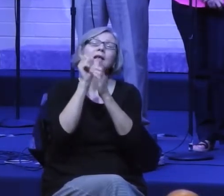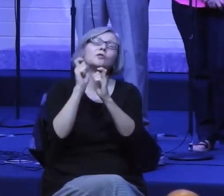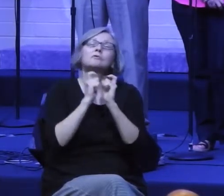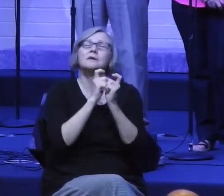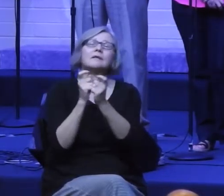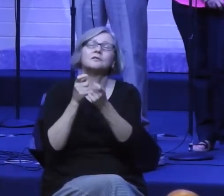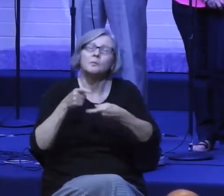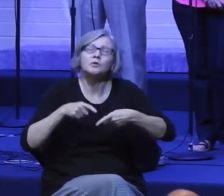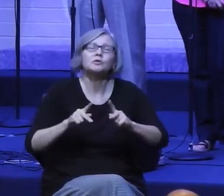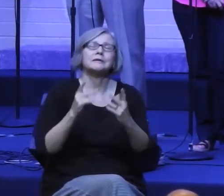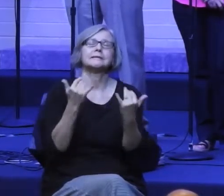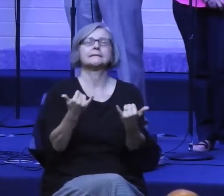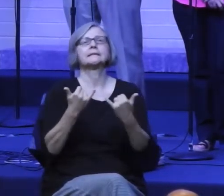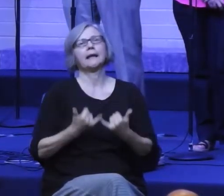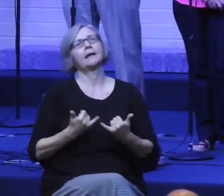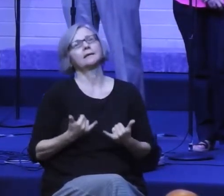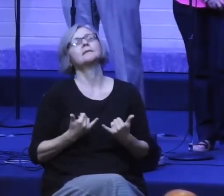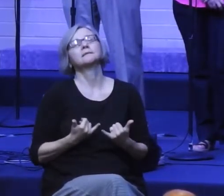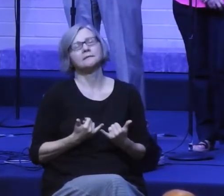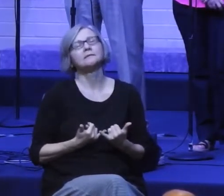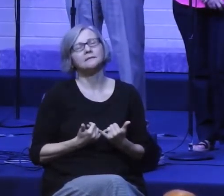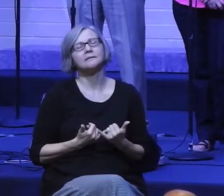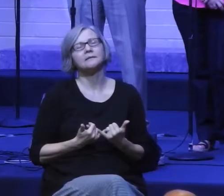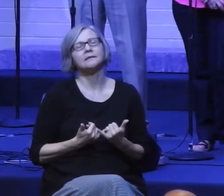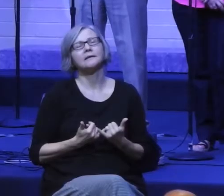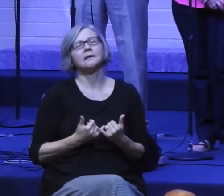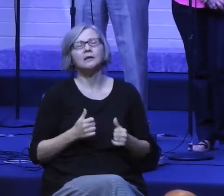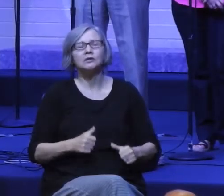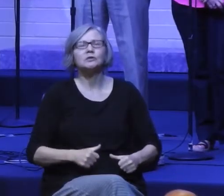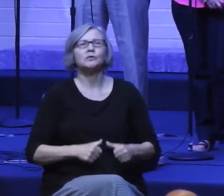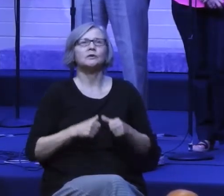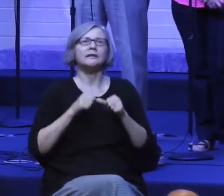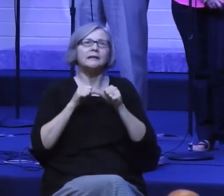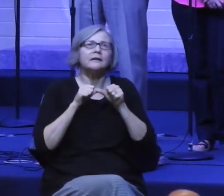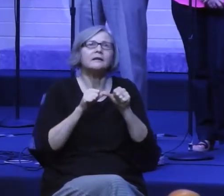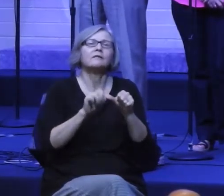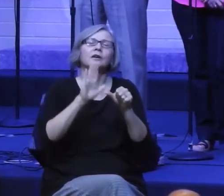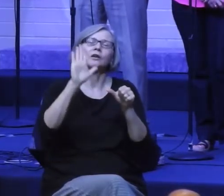your relentless love will set all things right.